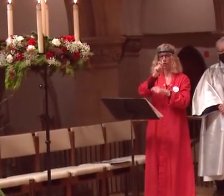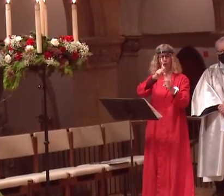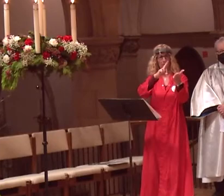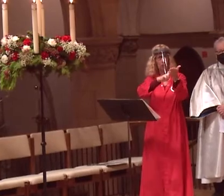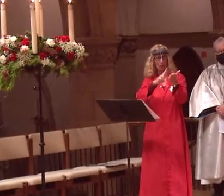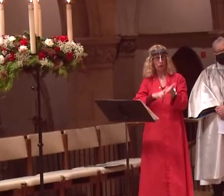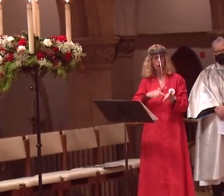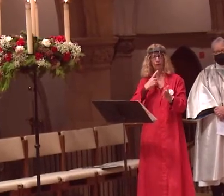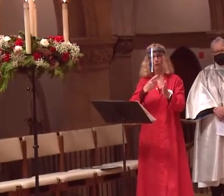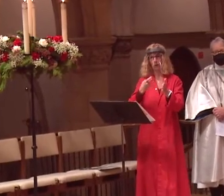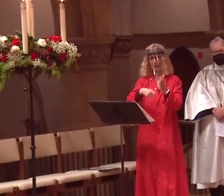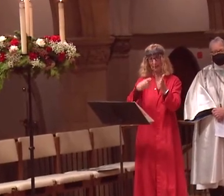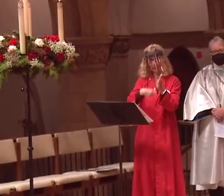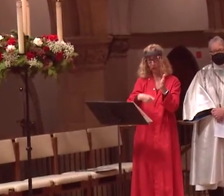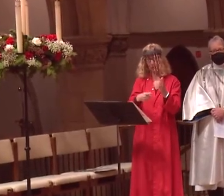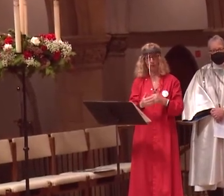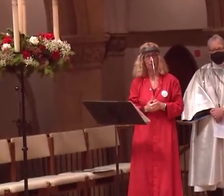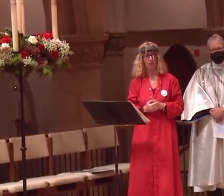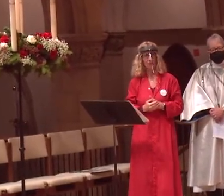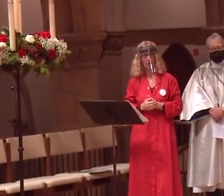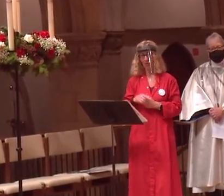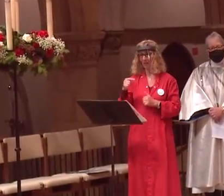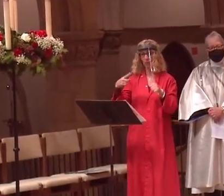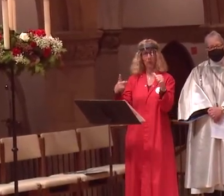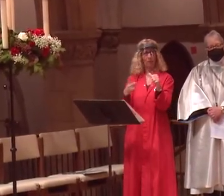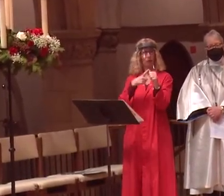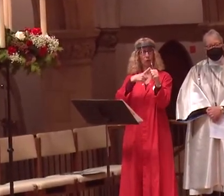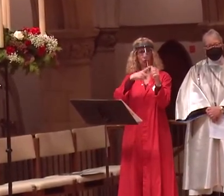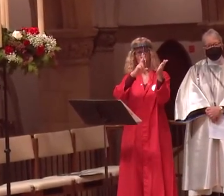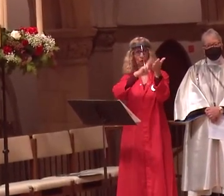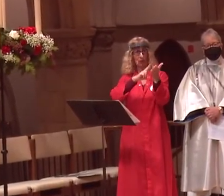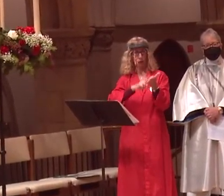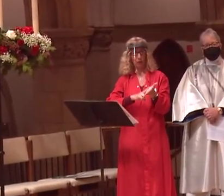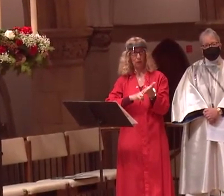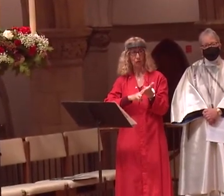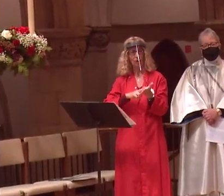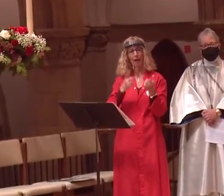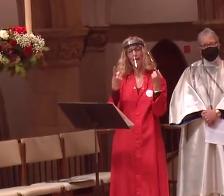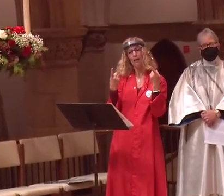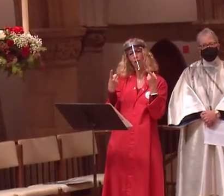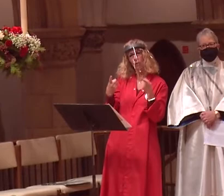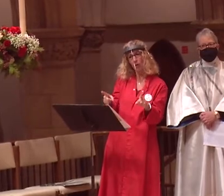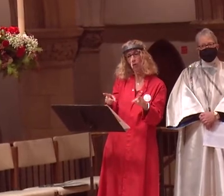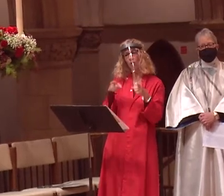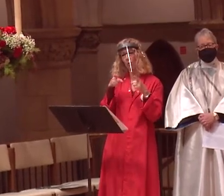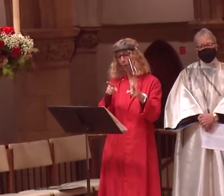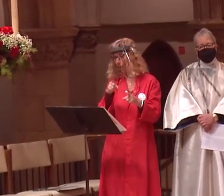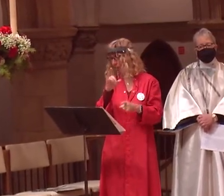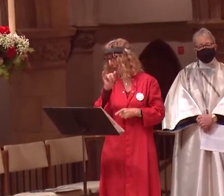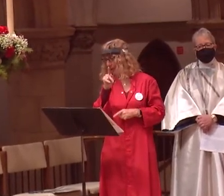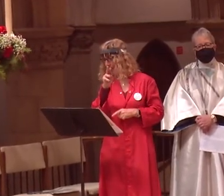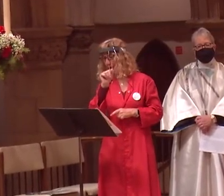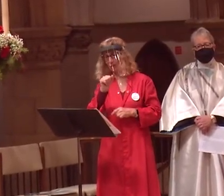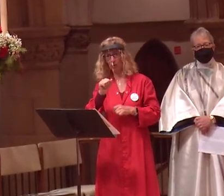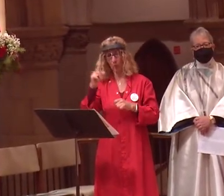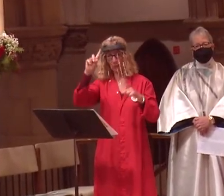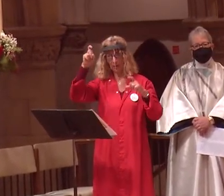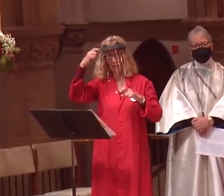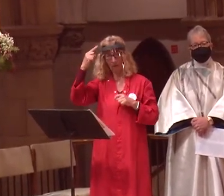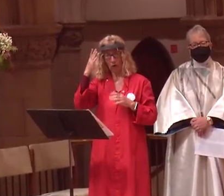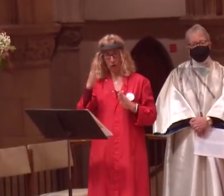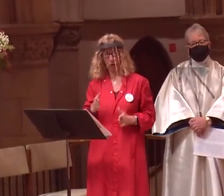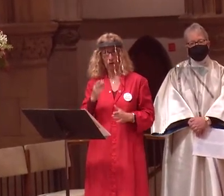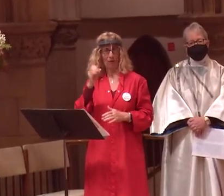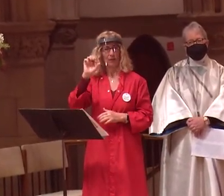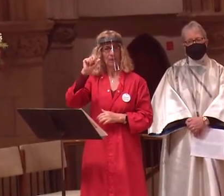for taxation. This was the first registration and occurred while Quirinius was governor of Syria.